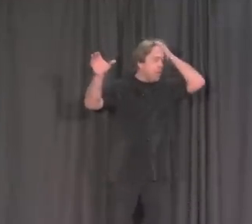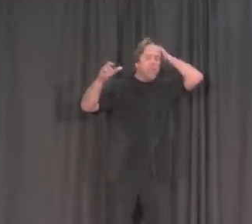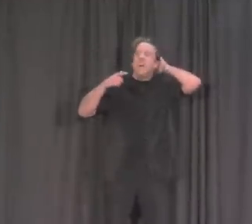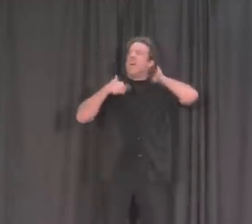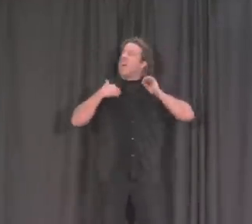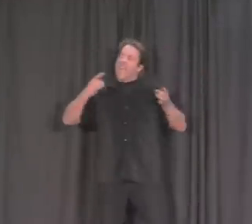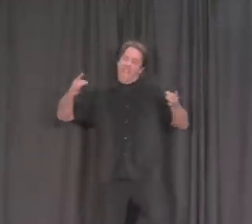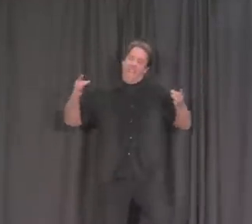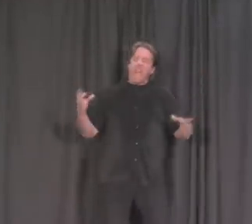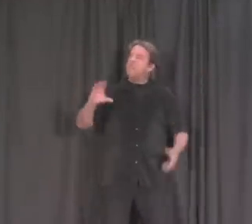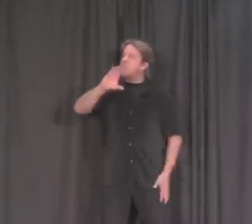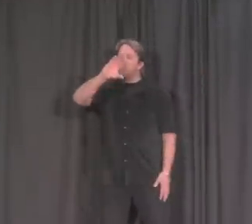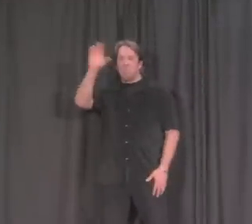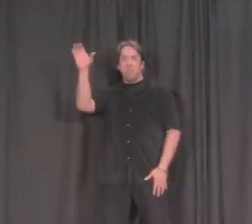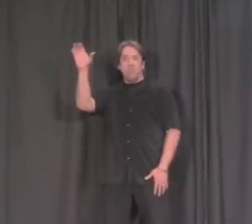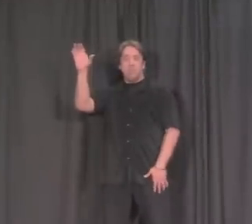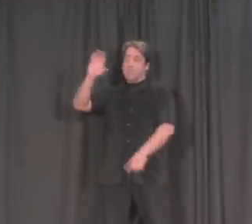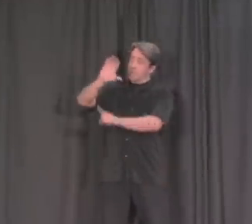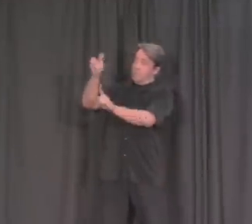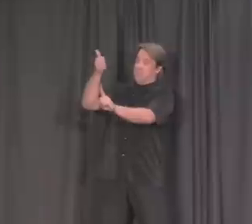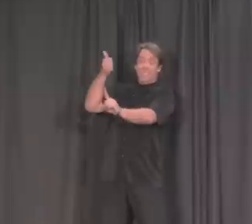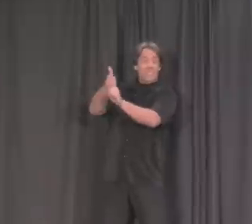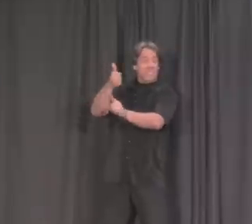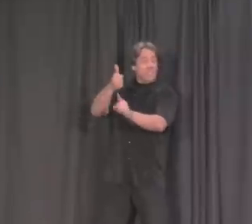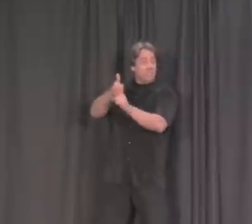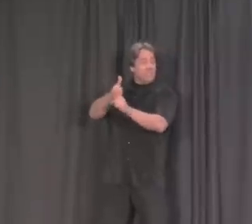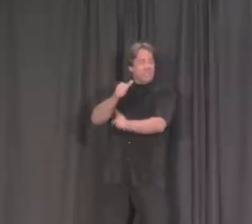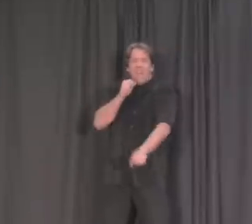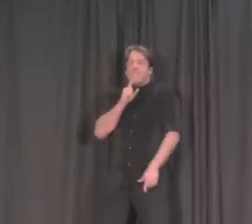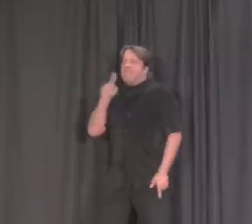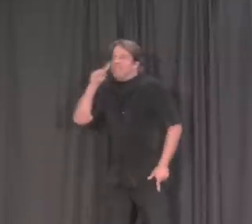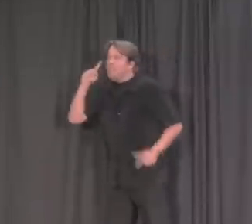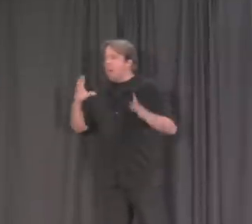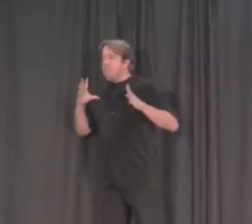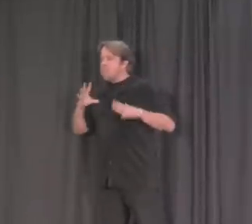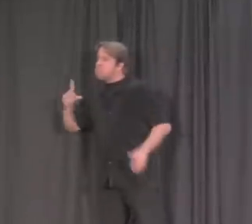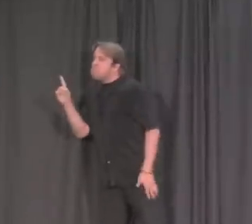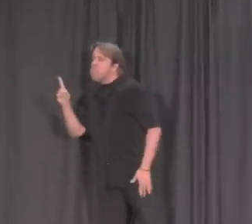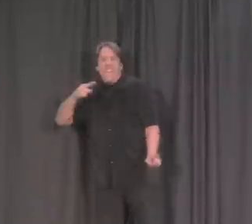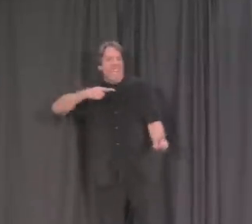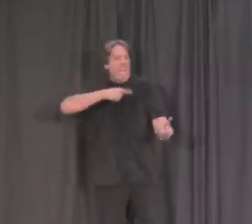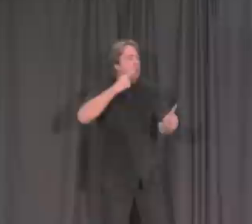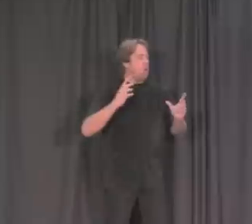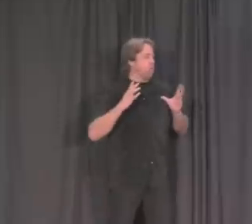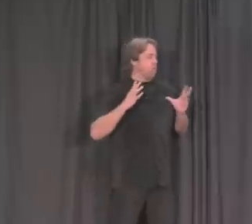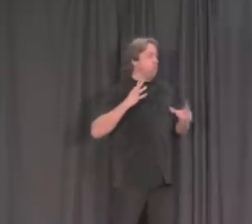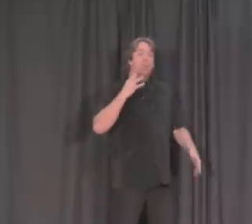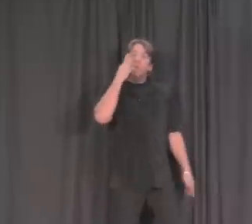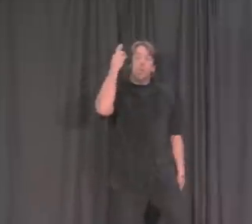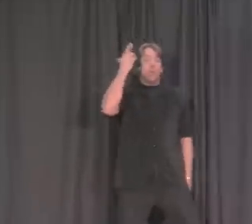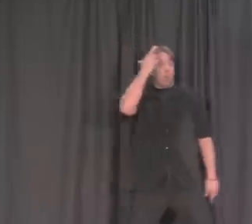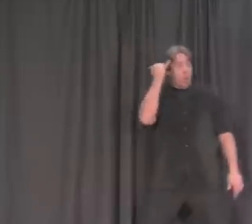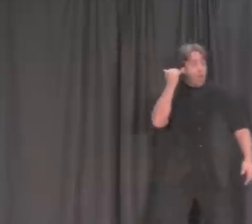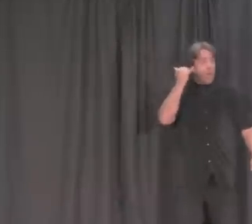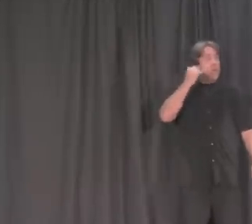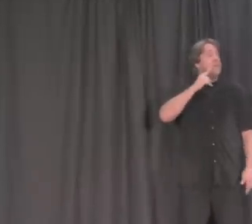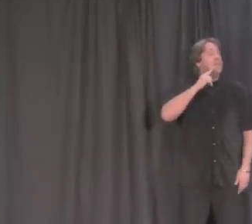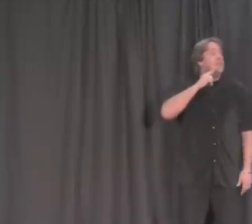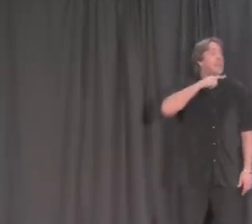I mentioned Christmas. I hate Christmas. Because Christmas is not a deaf holiday, it's strictly a